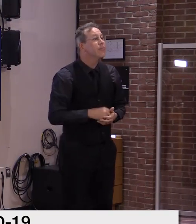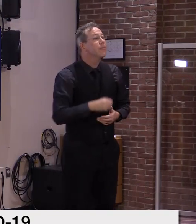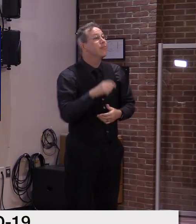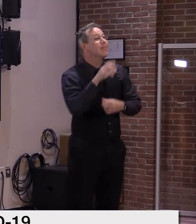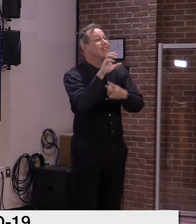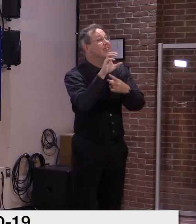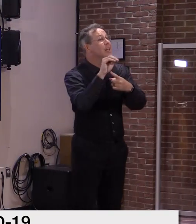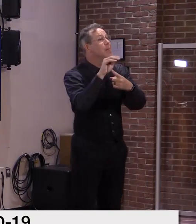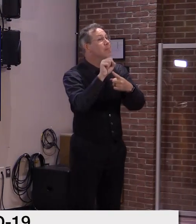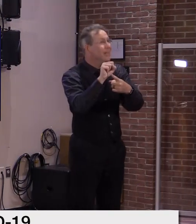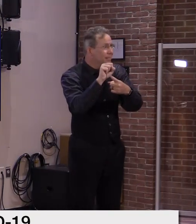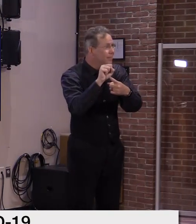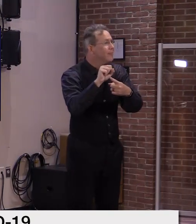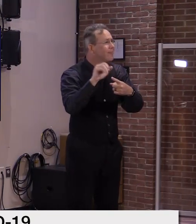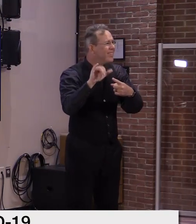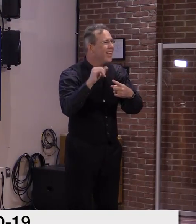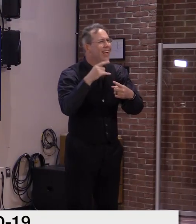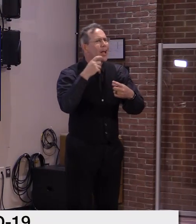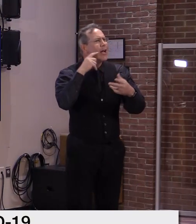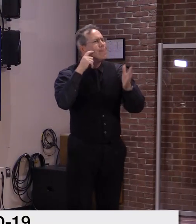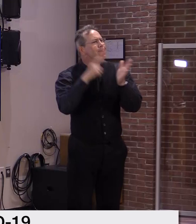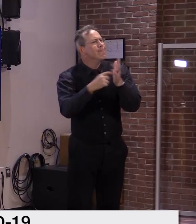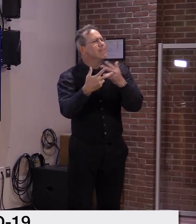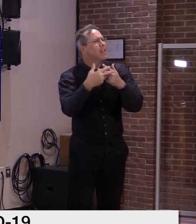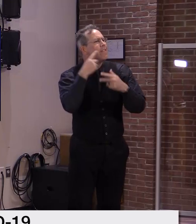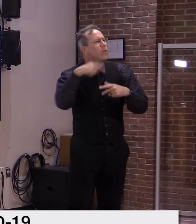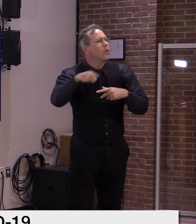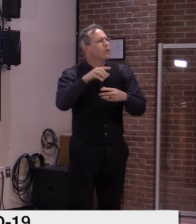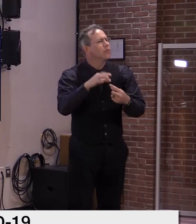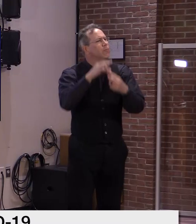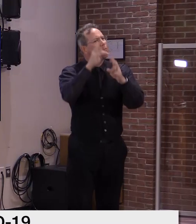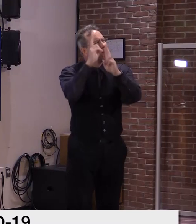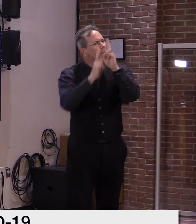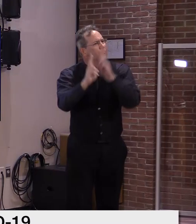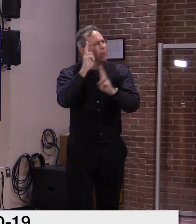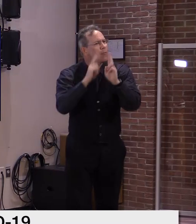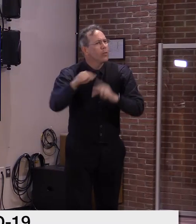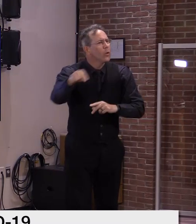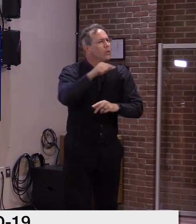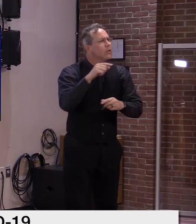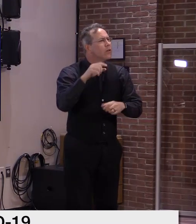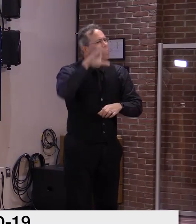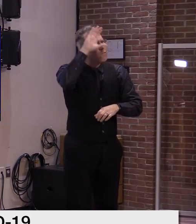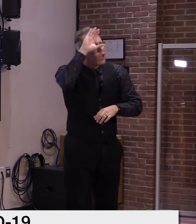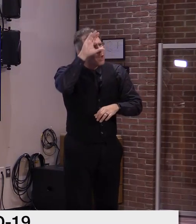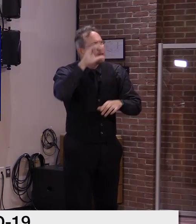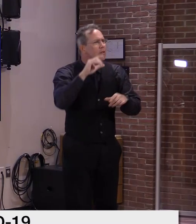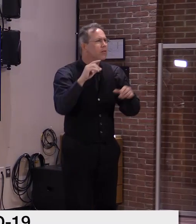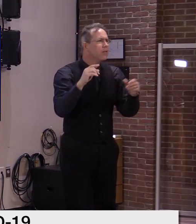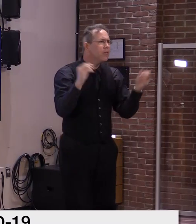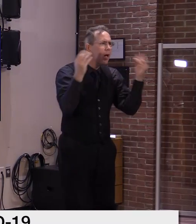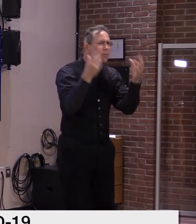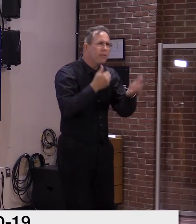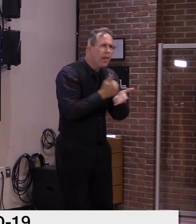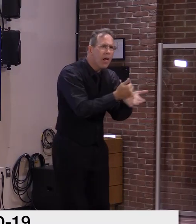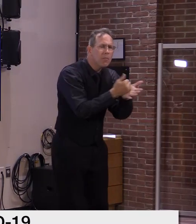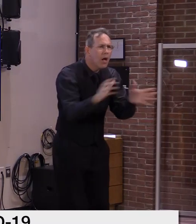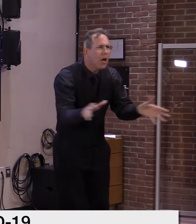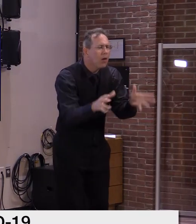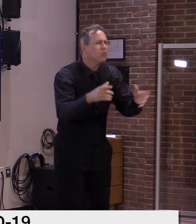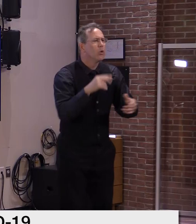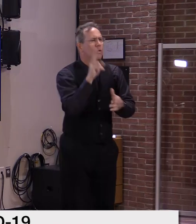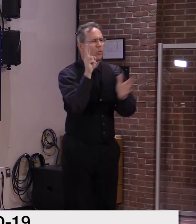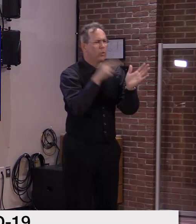the 2,800 dedicated men and women who serve Vermonters through the EMS system. The best way you